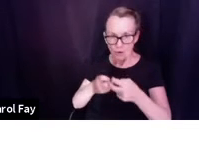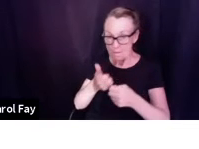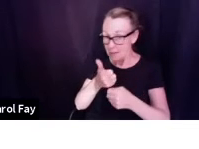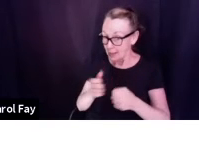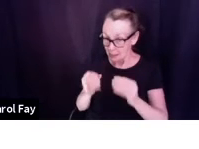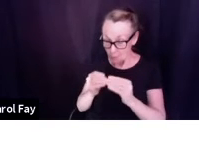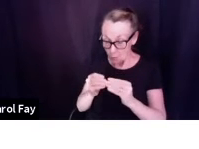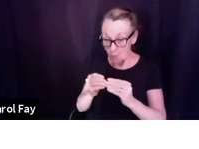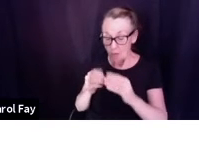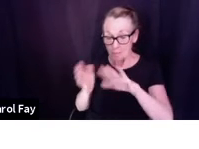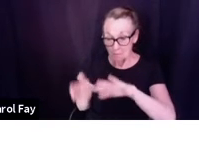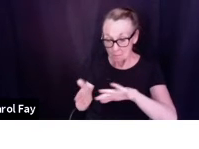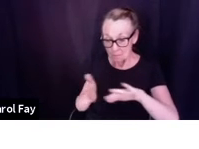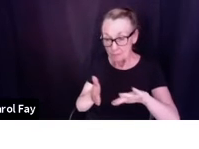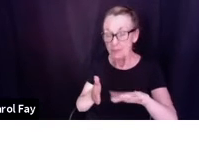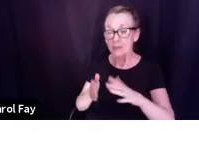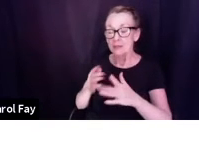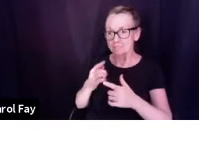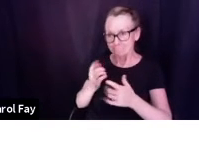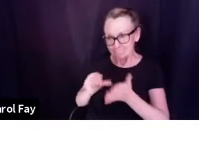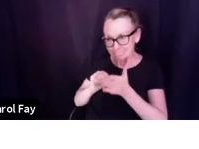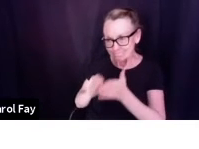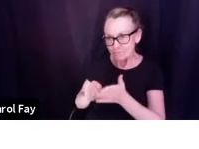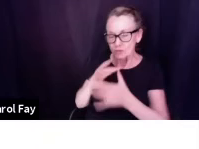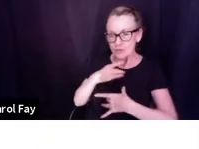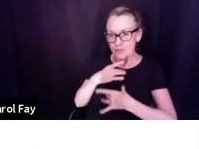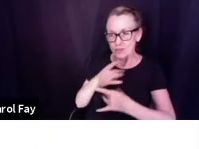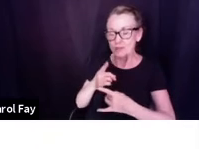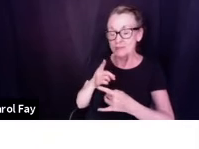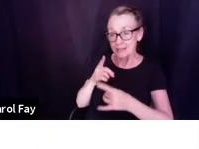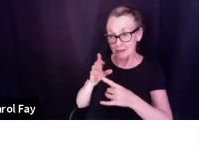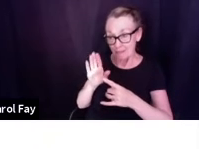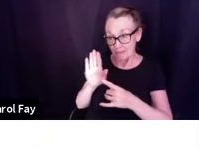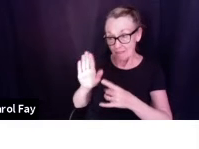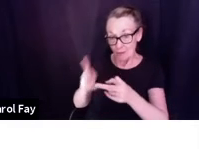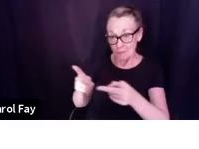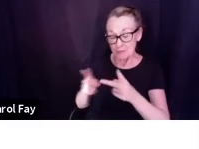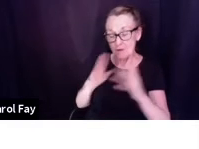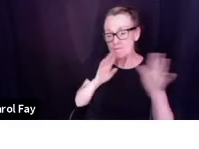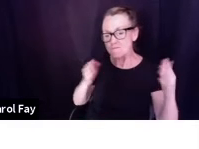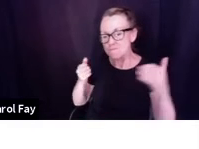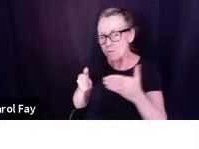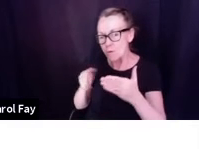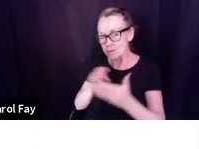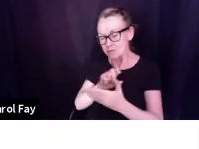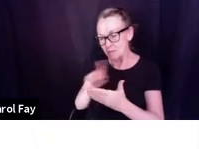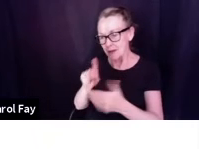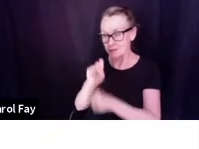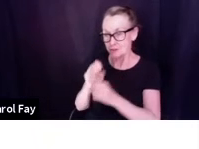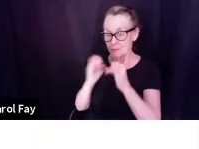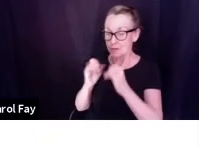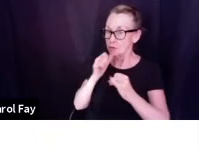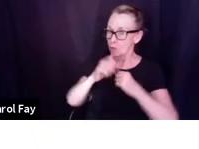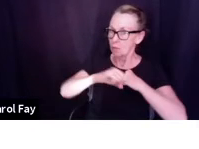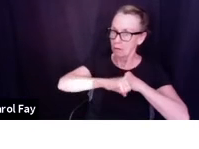your position, interest in their position, and bring the focus back onto the job interview in this position. So you don't want to go on